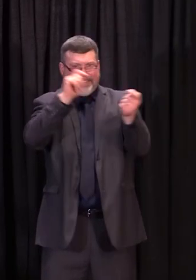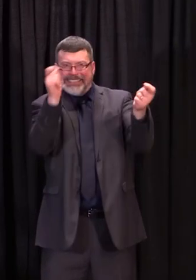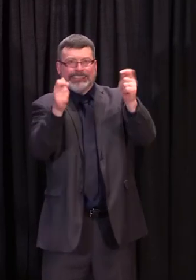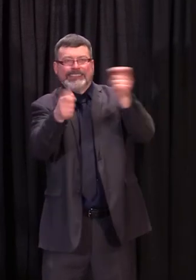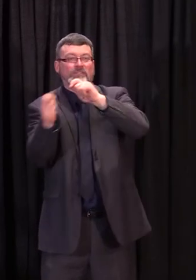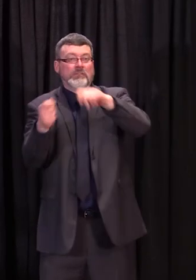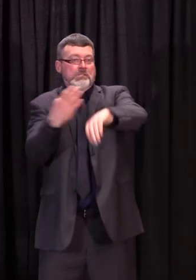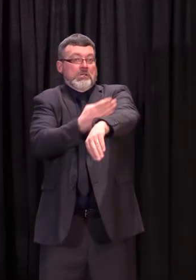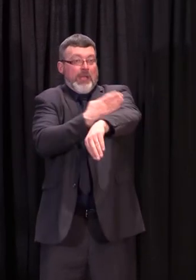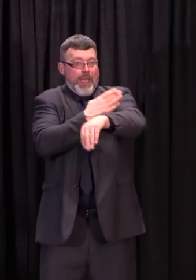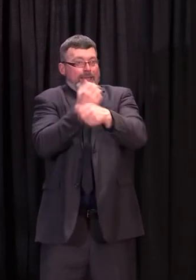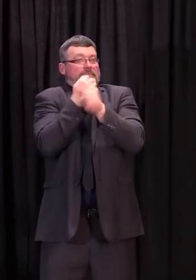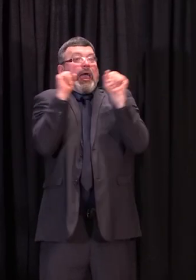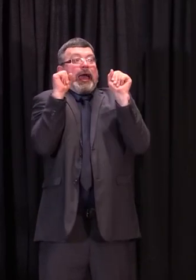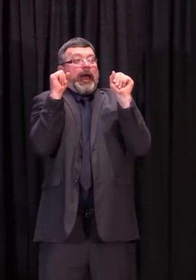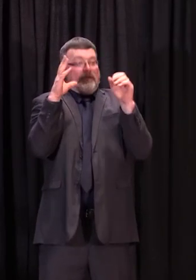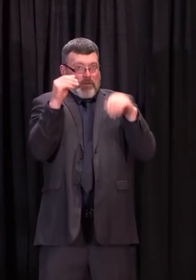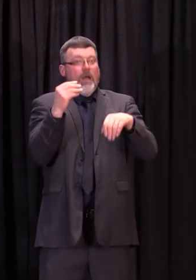revitalize a region.